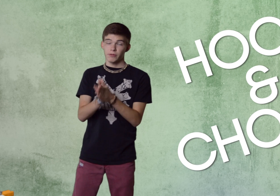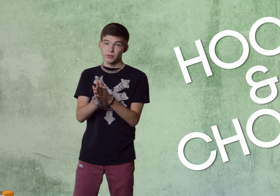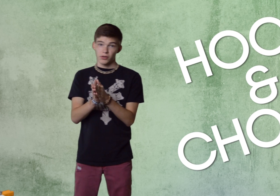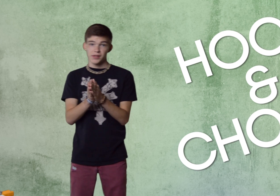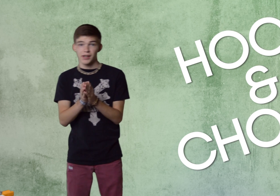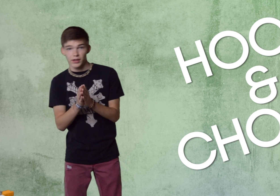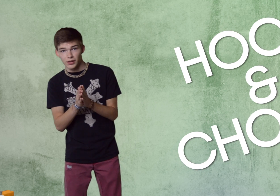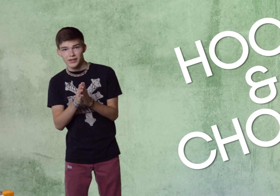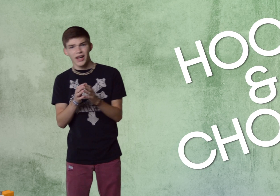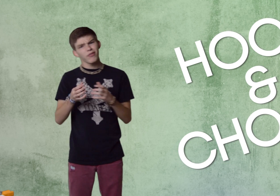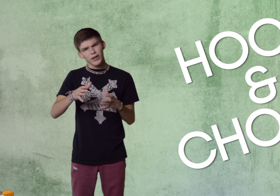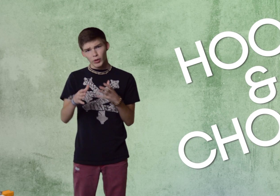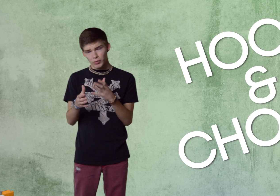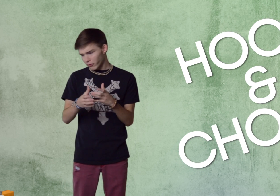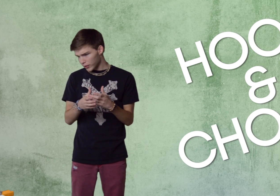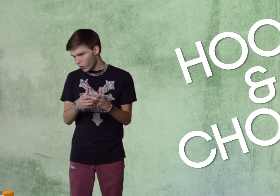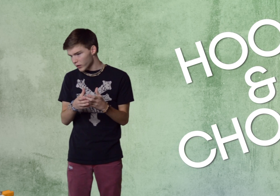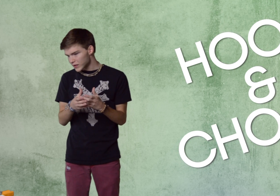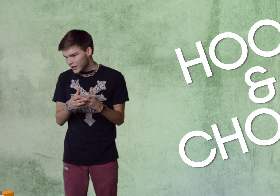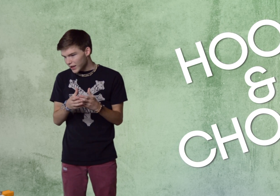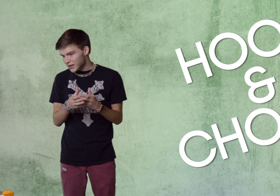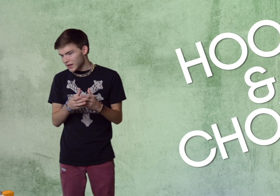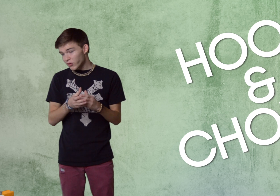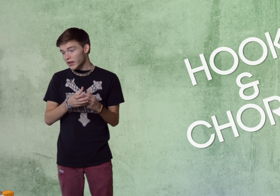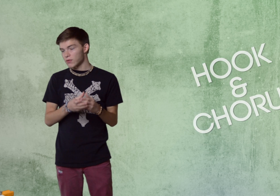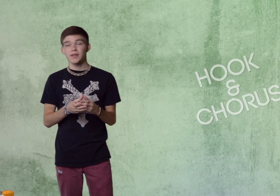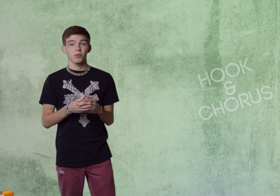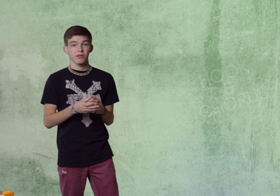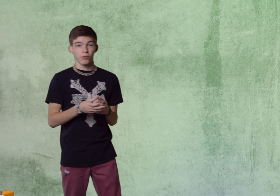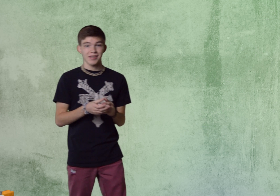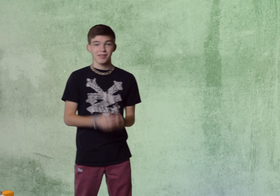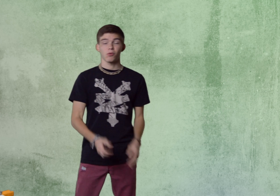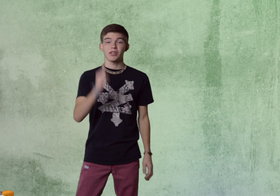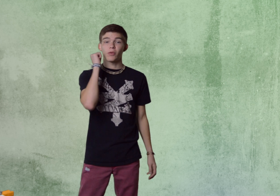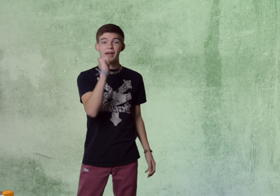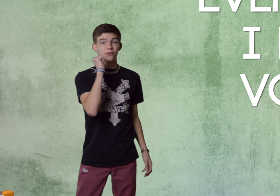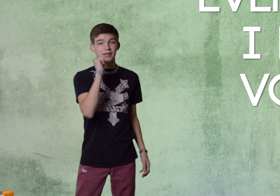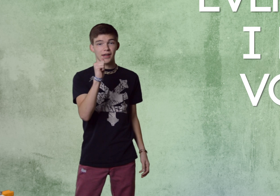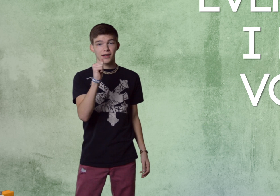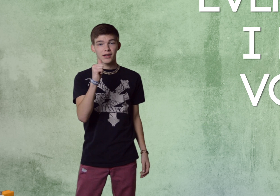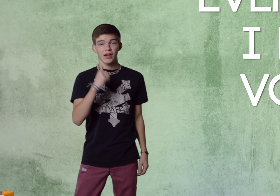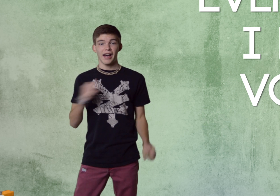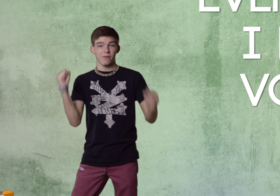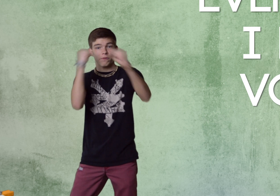first verse, and it's kind of like a hook before the chorus. It says, every day I wrestle with the voices. So we do. Every day I